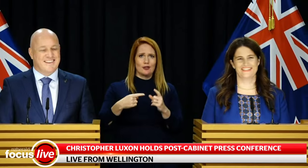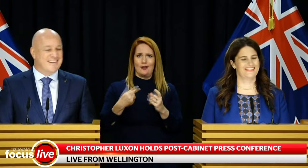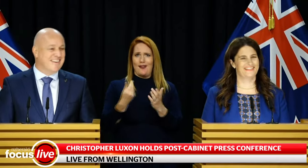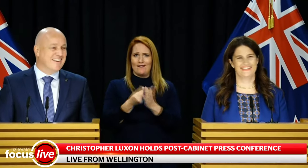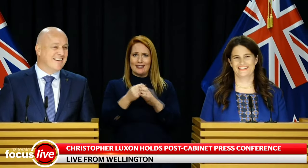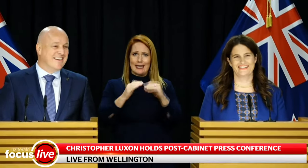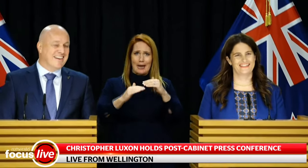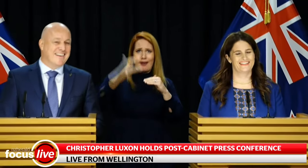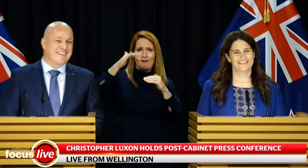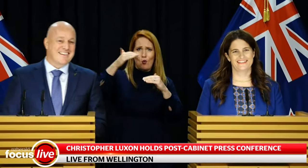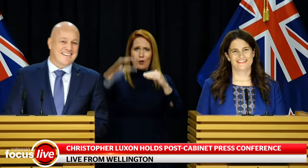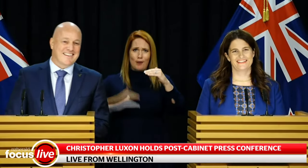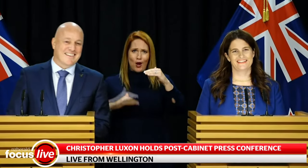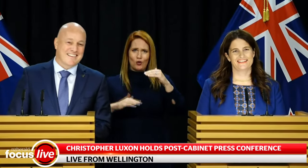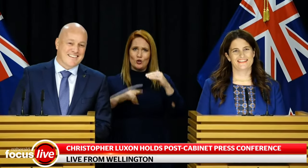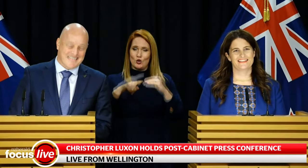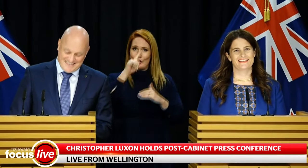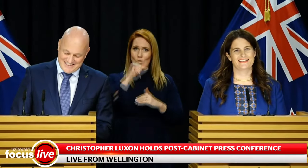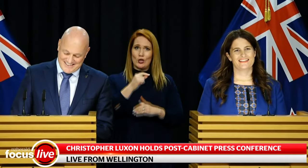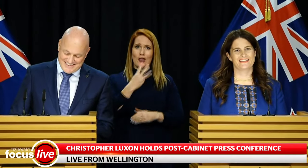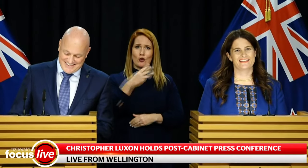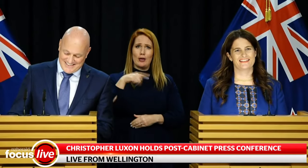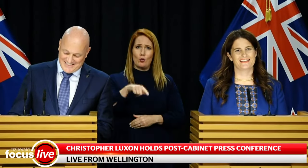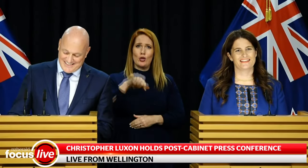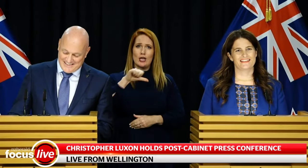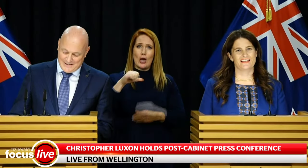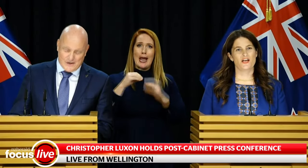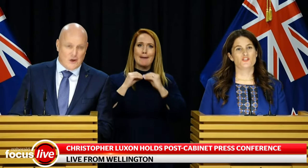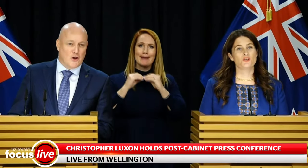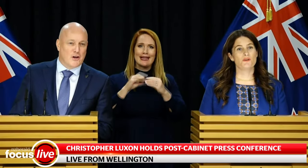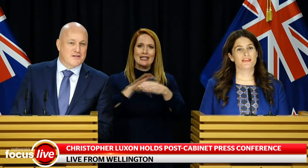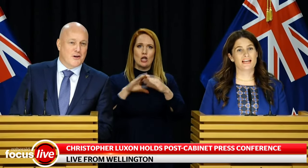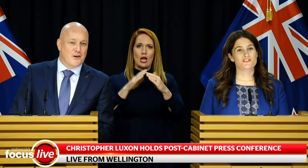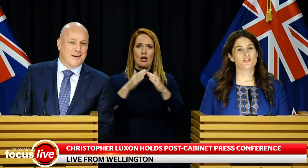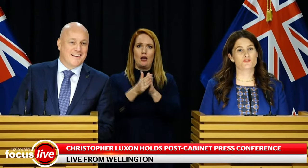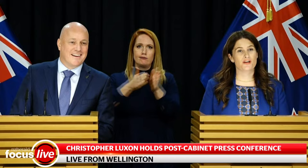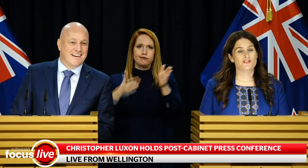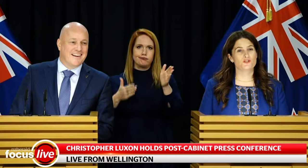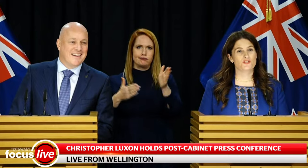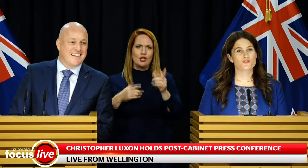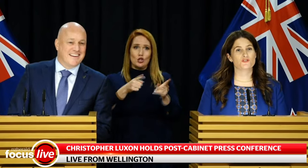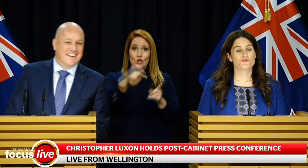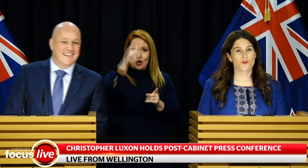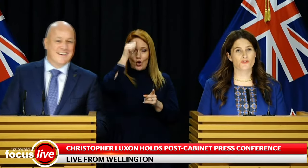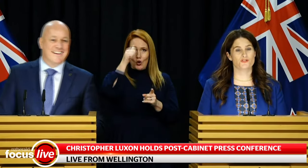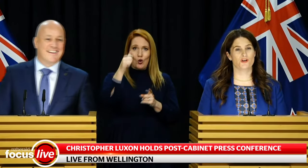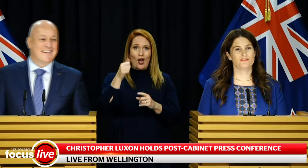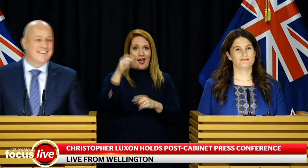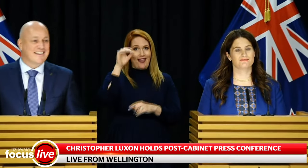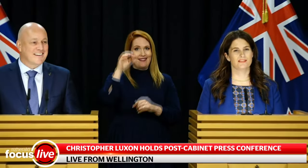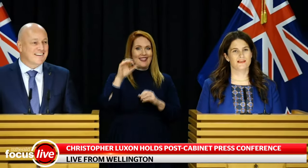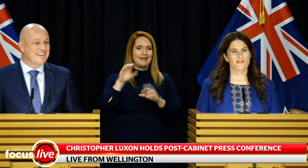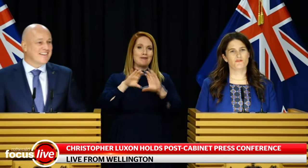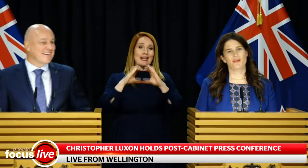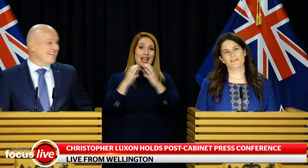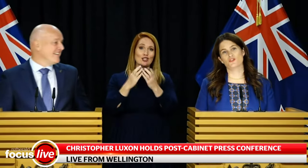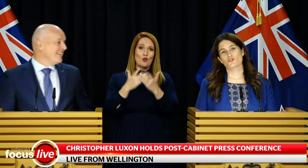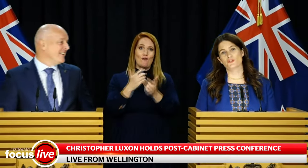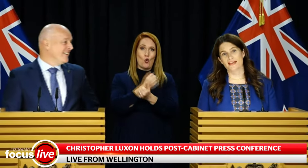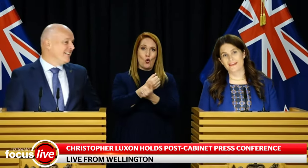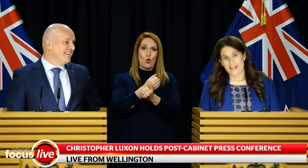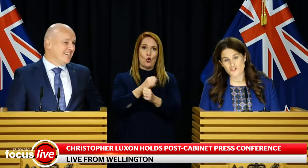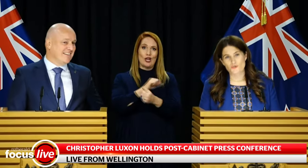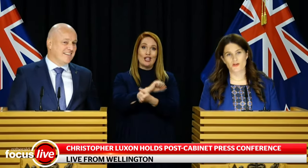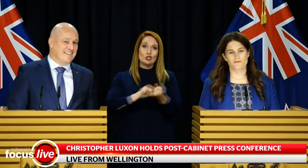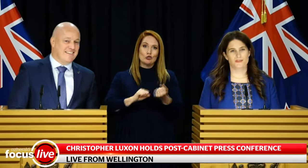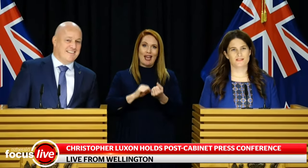facing up to potentially a $3.9 billion shortfall. Do you know what the Council of Trade Unions should focus on? The fact that it